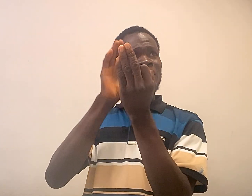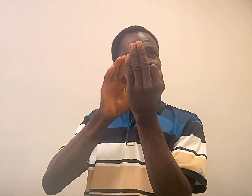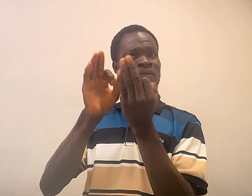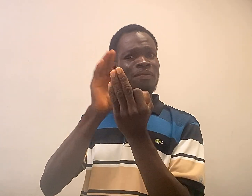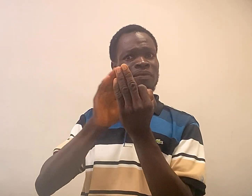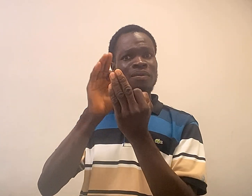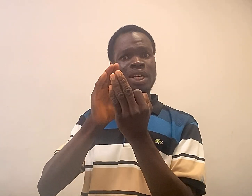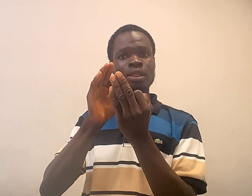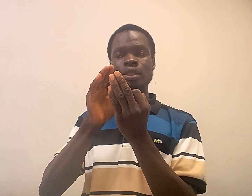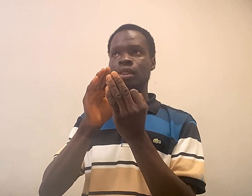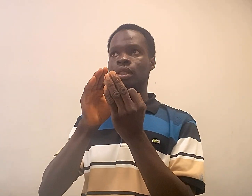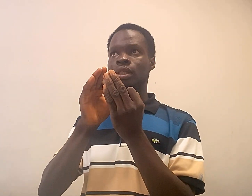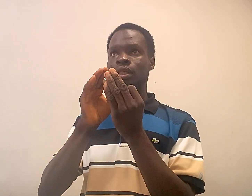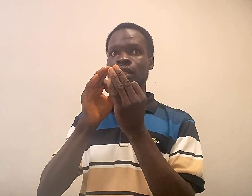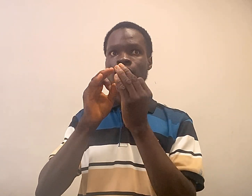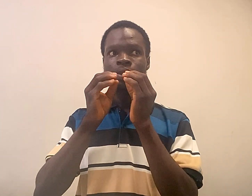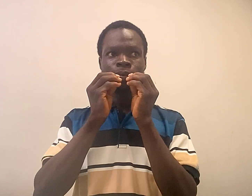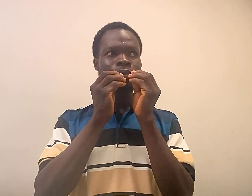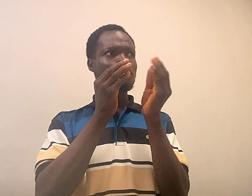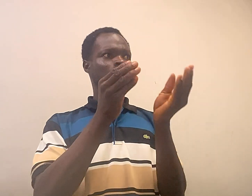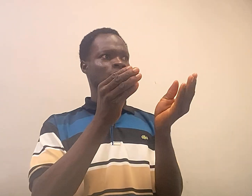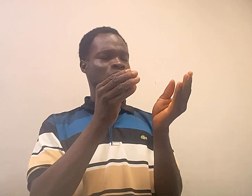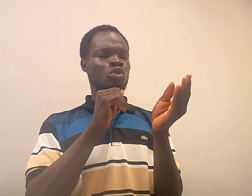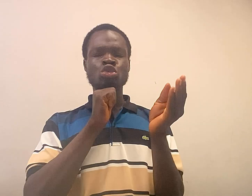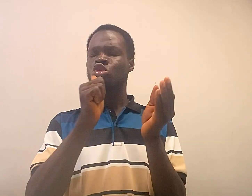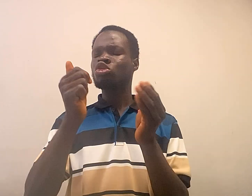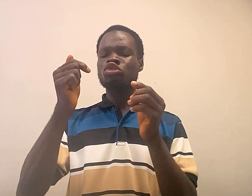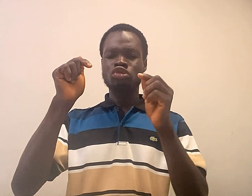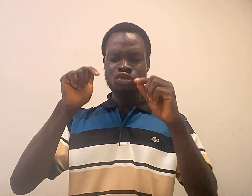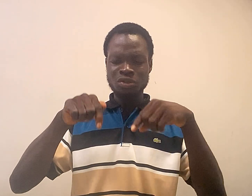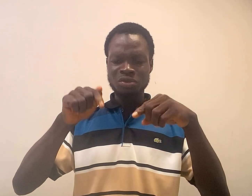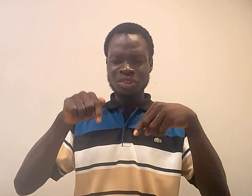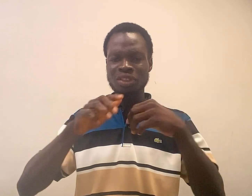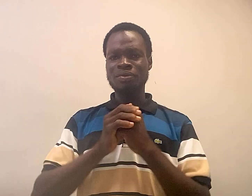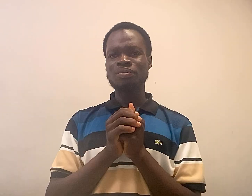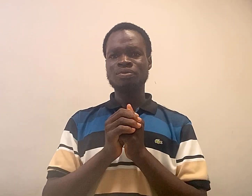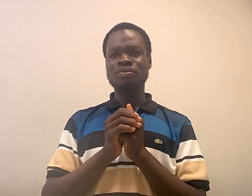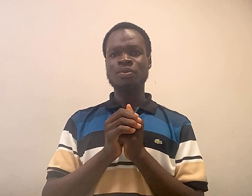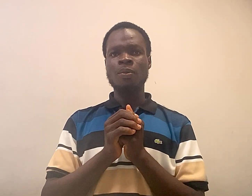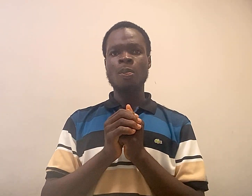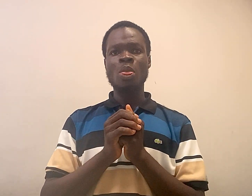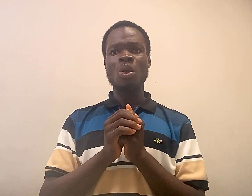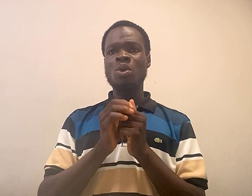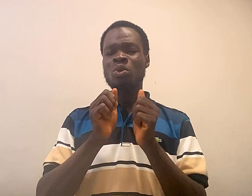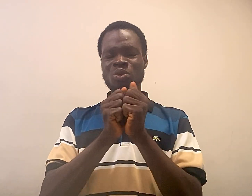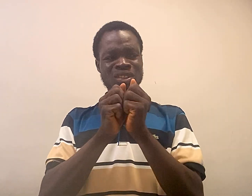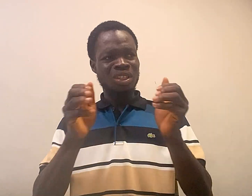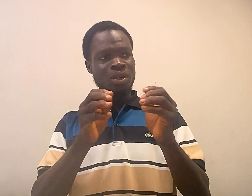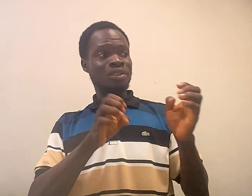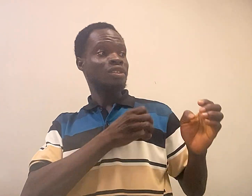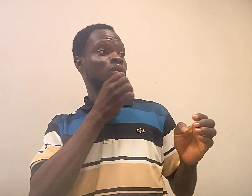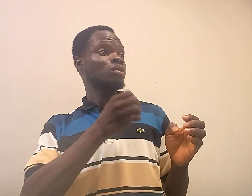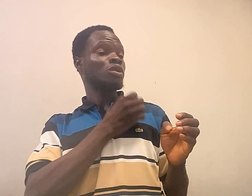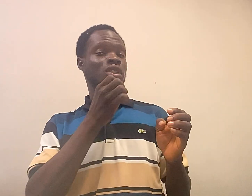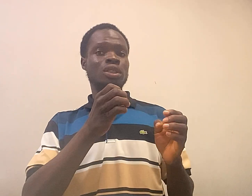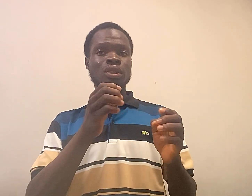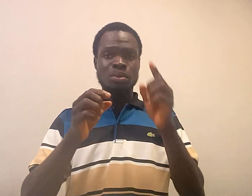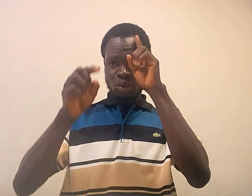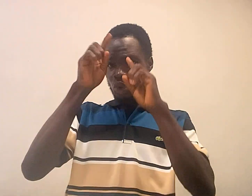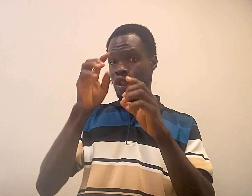whispered, "Not today." And I did it without emotion. Because emotion